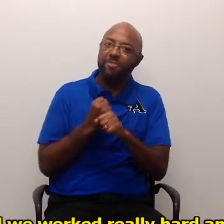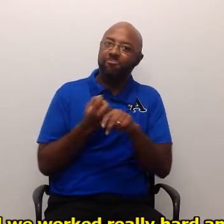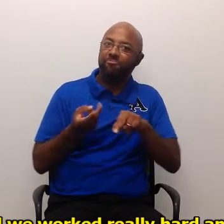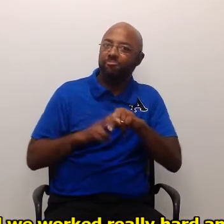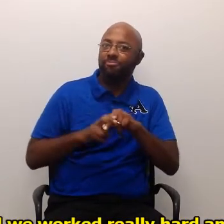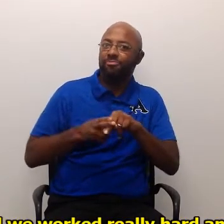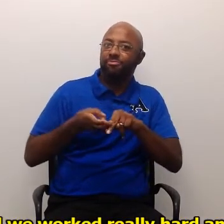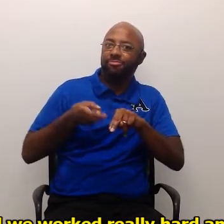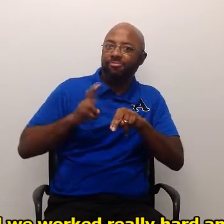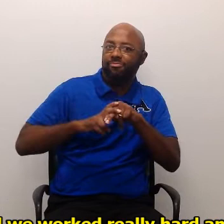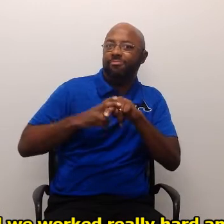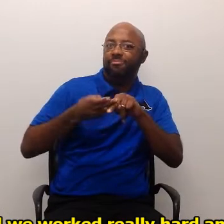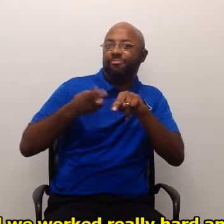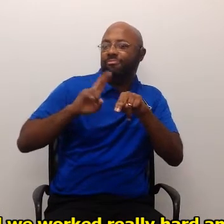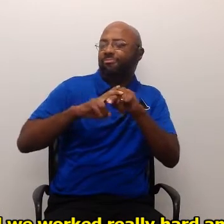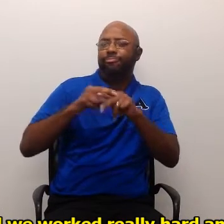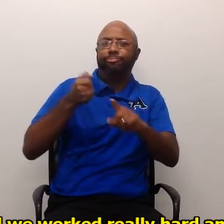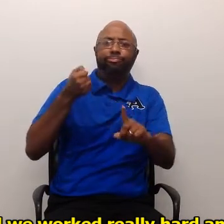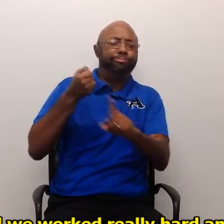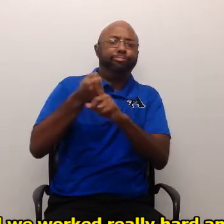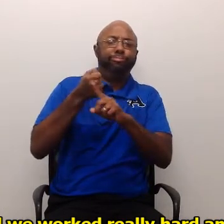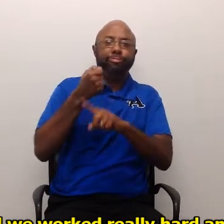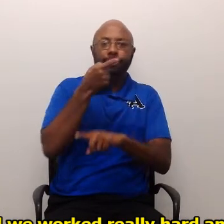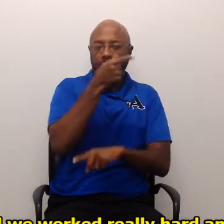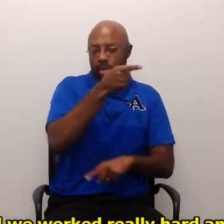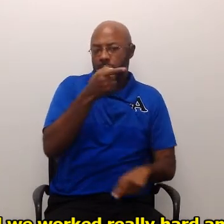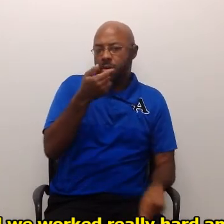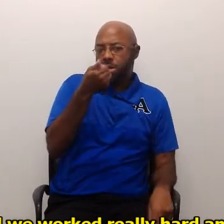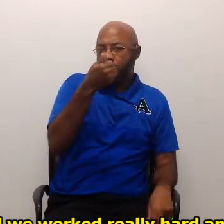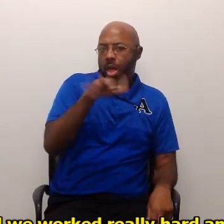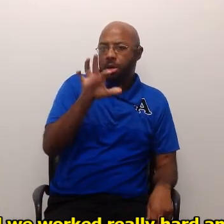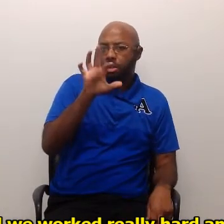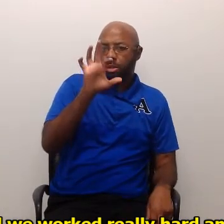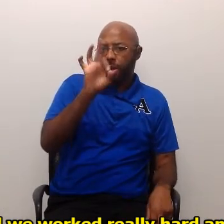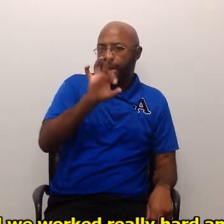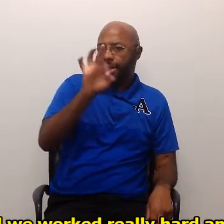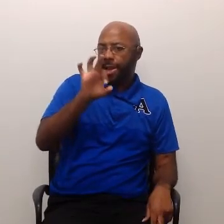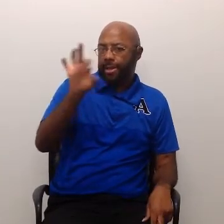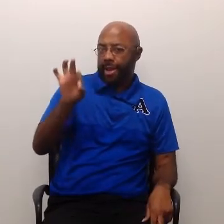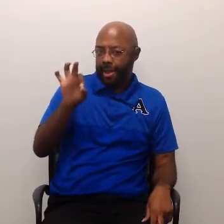worked really hard, and we increased our participation every year.